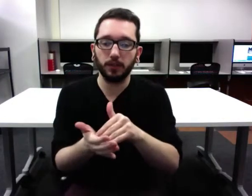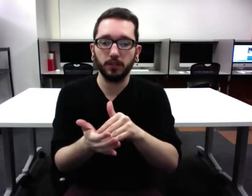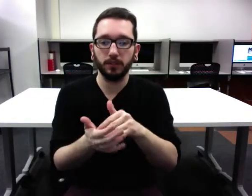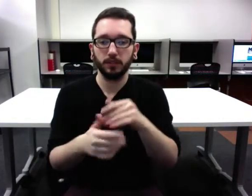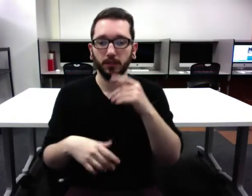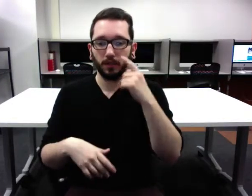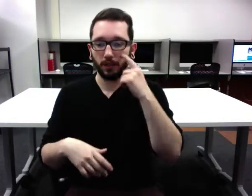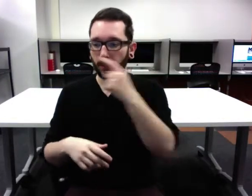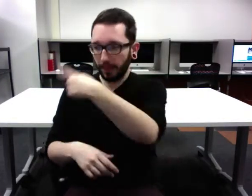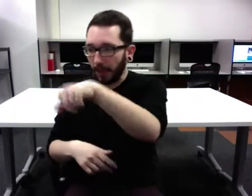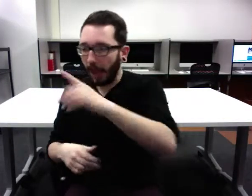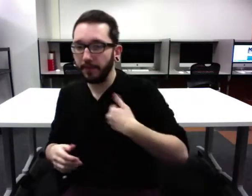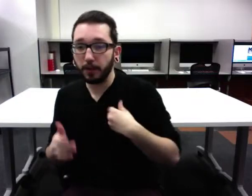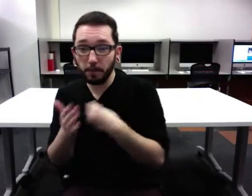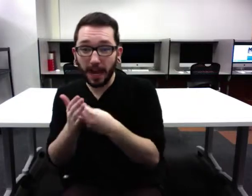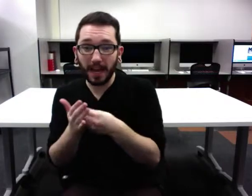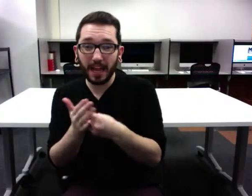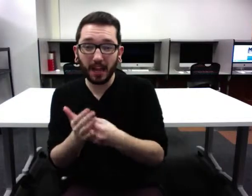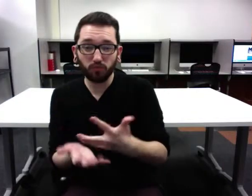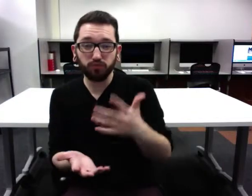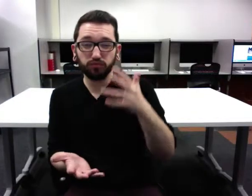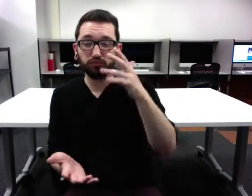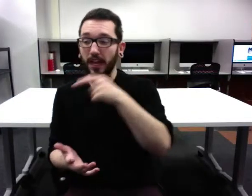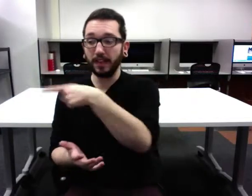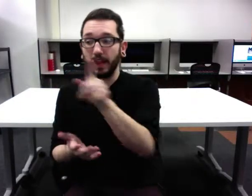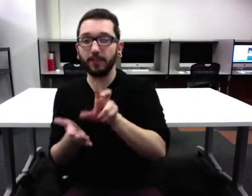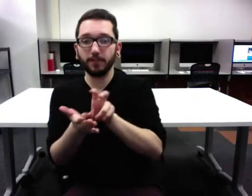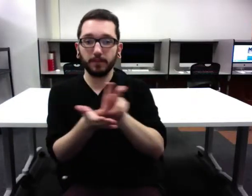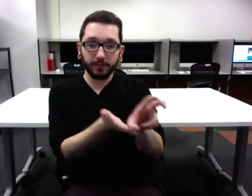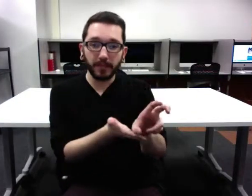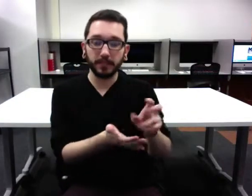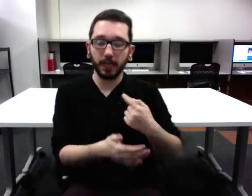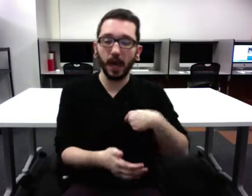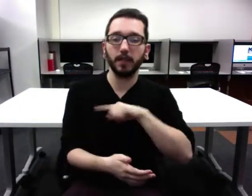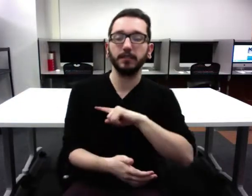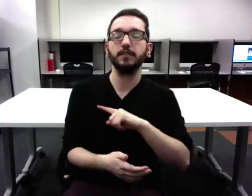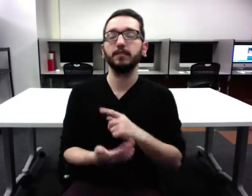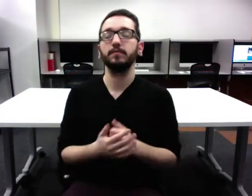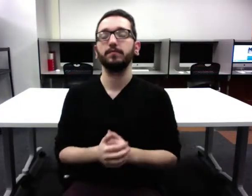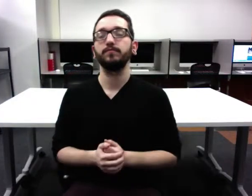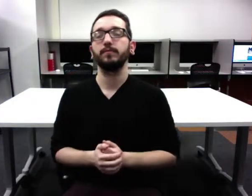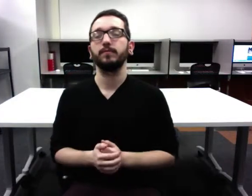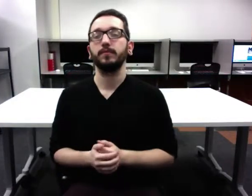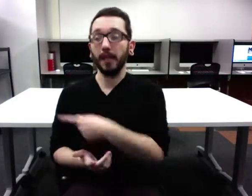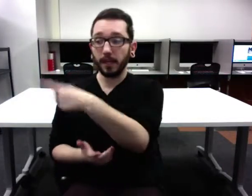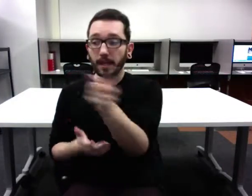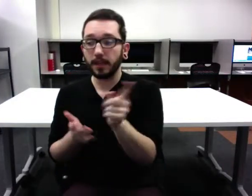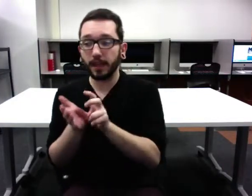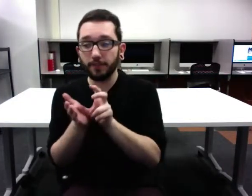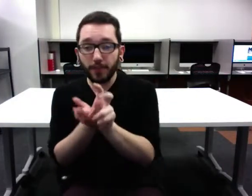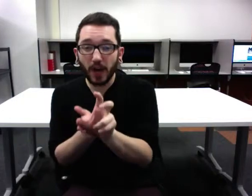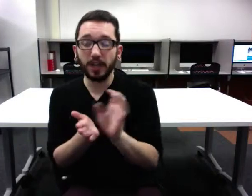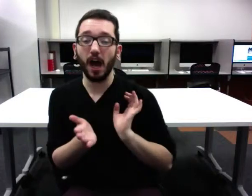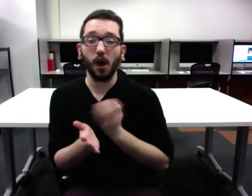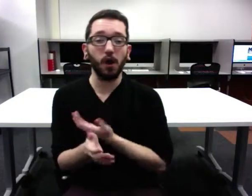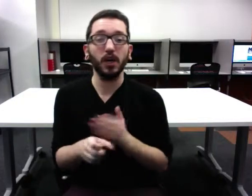bucks. Actually, NCI does fund a great deal of complementary and alternative medicine. They fund as much as our entire budget. So there's a